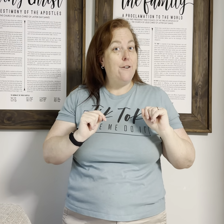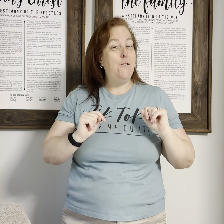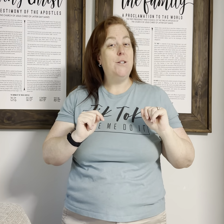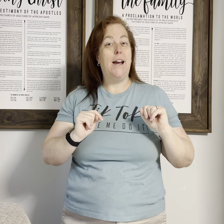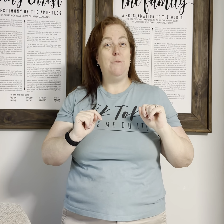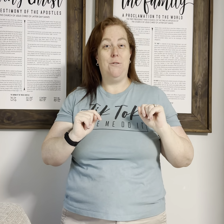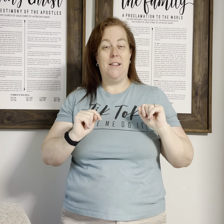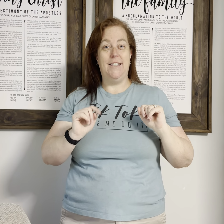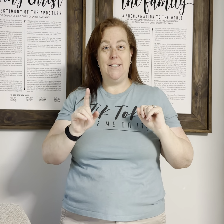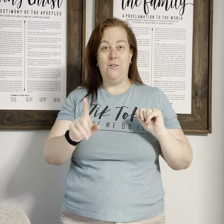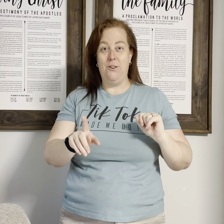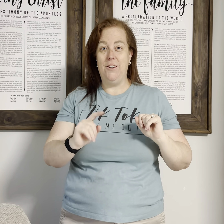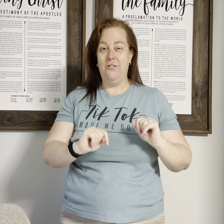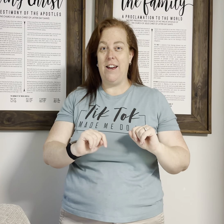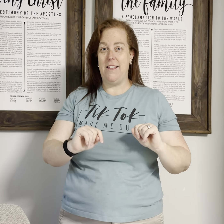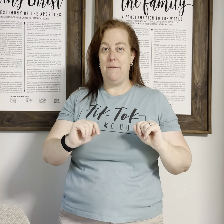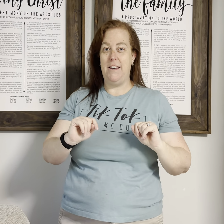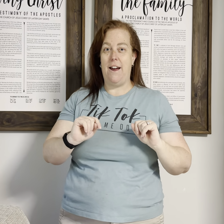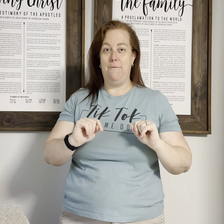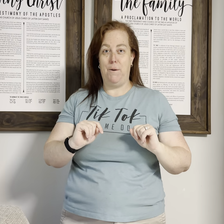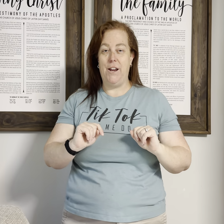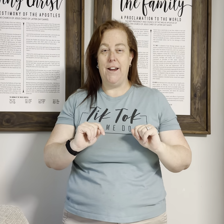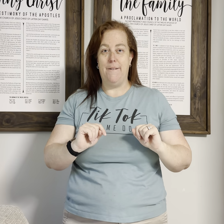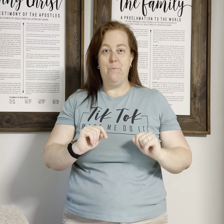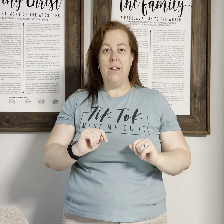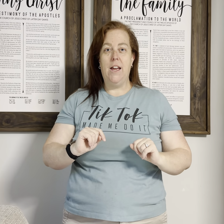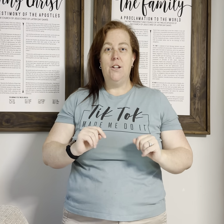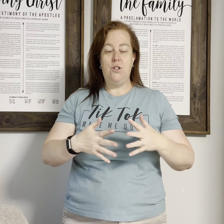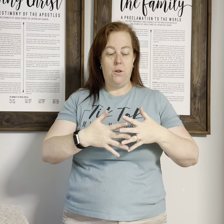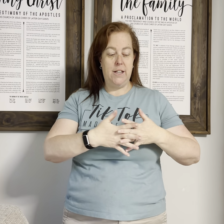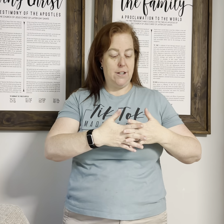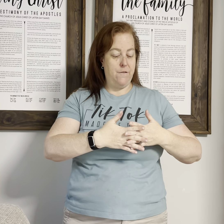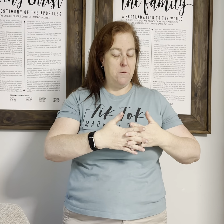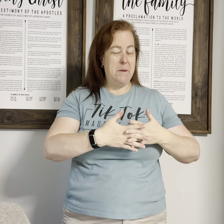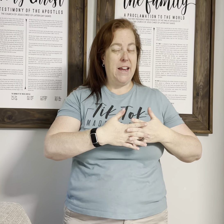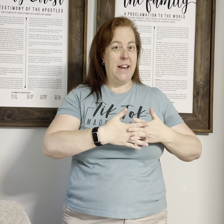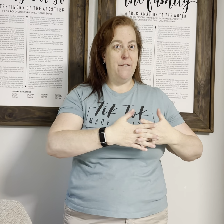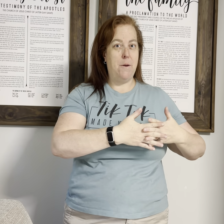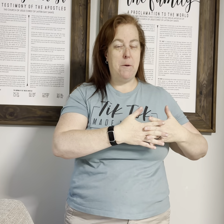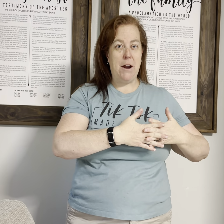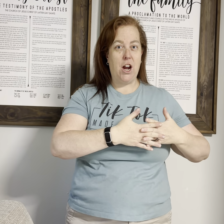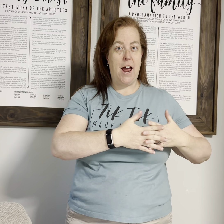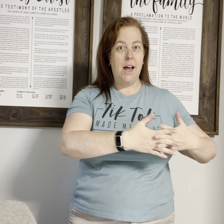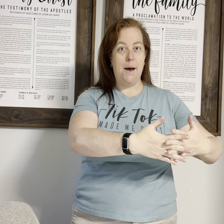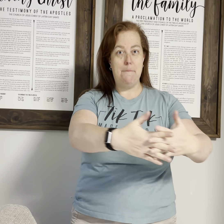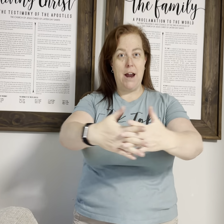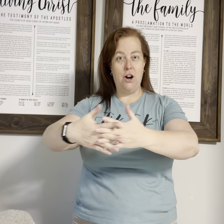few times through this, so you'll get that one down pretty good. So let's start from the beginning, from America.